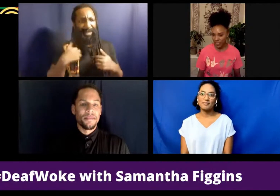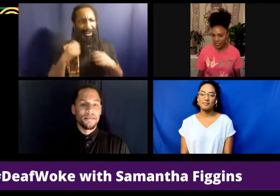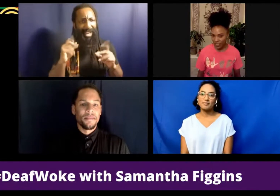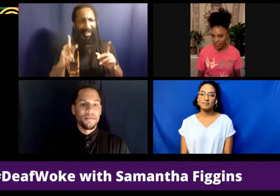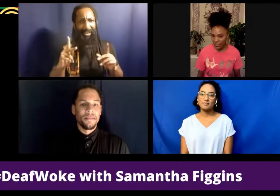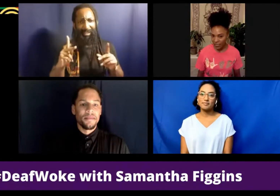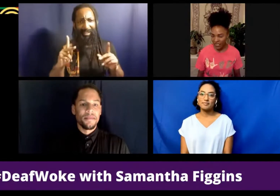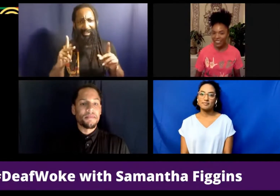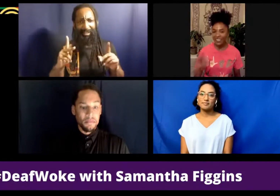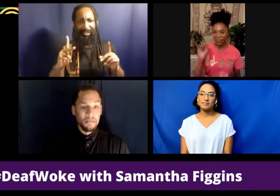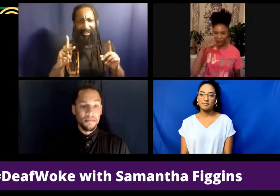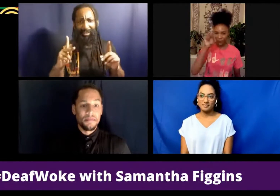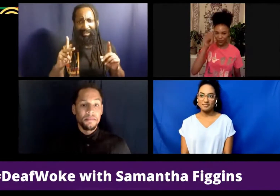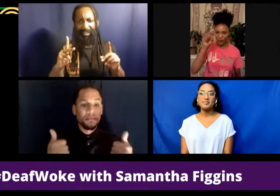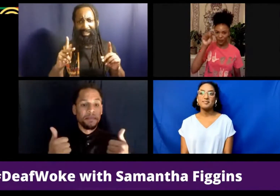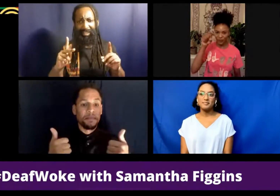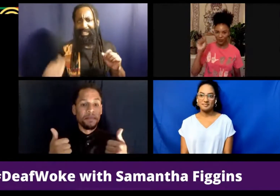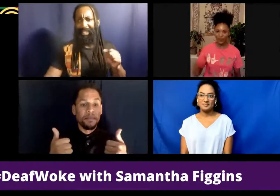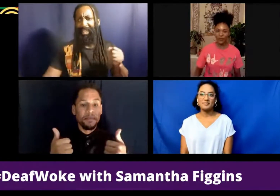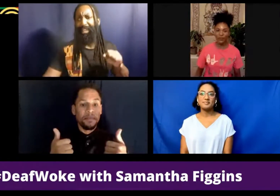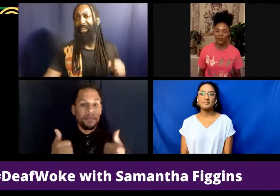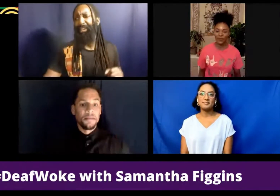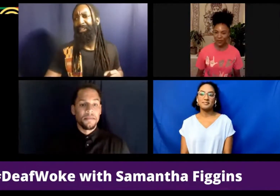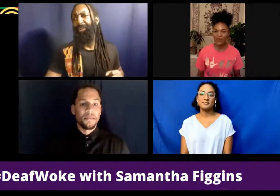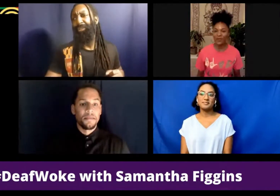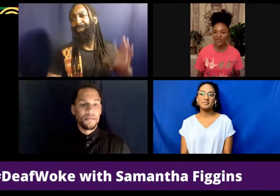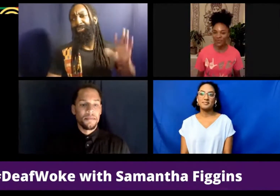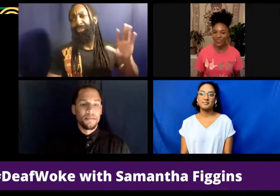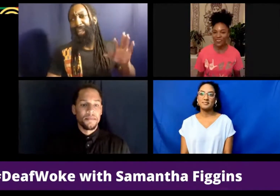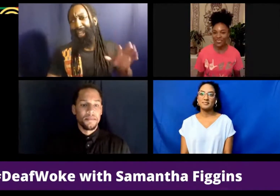everyone see me okay? Yeah.